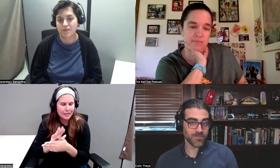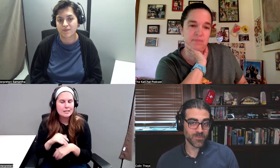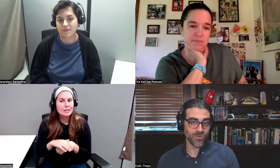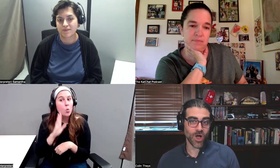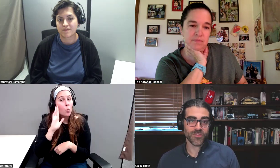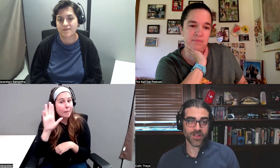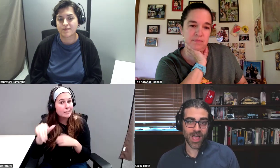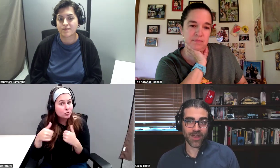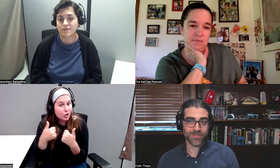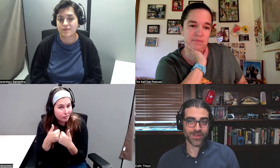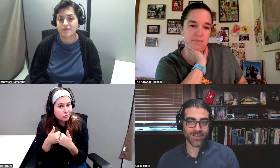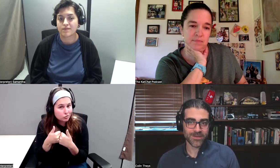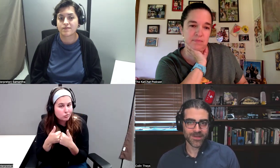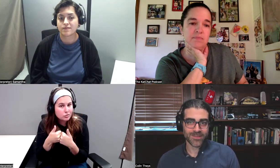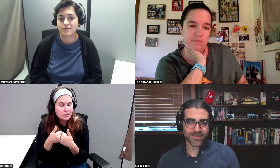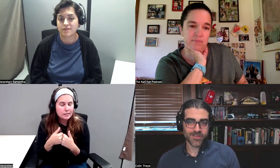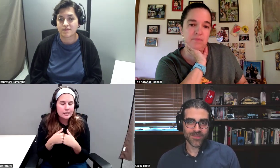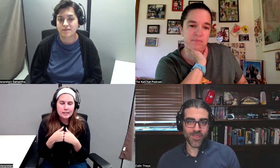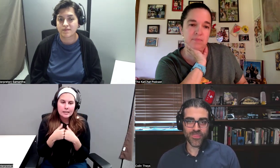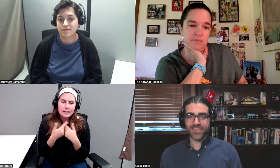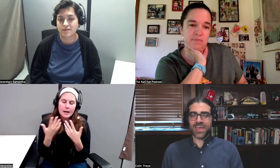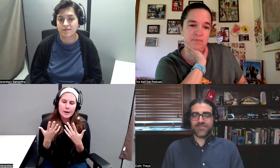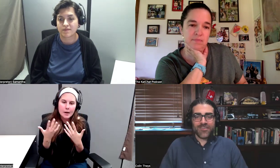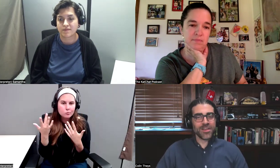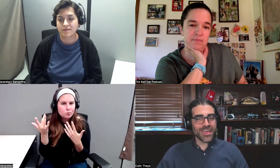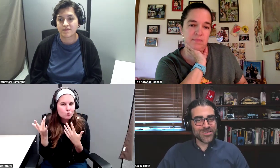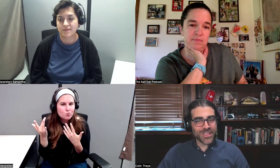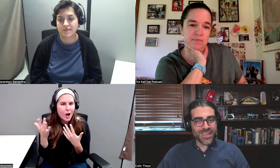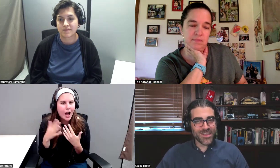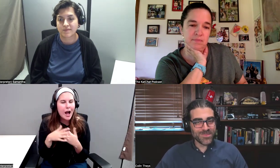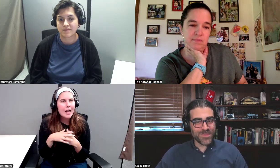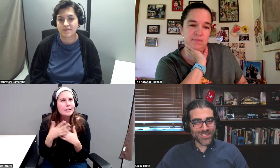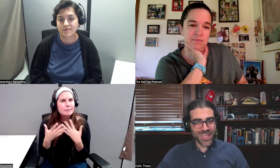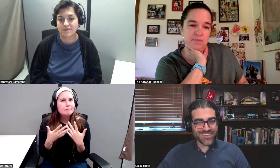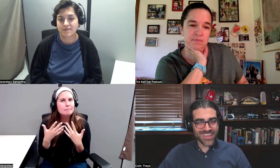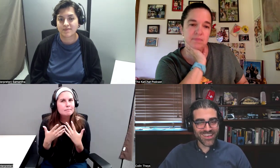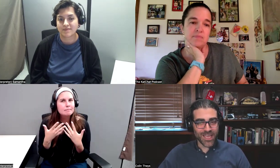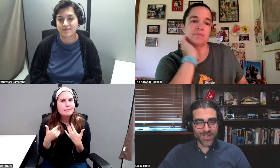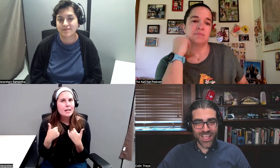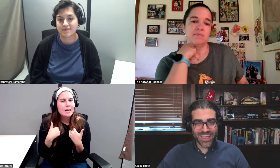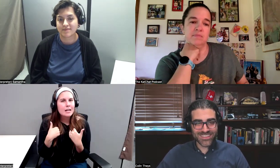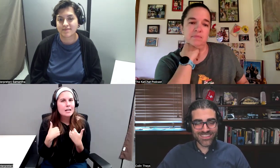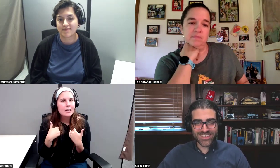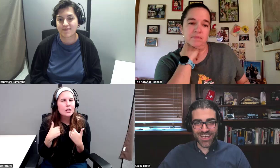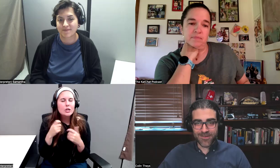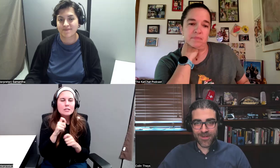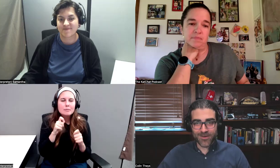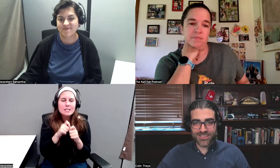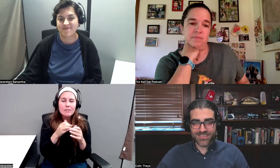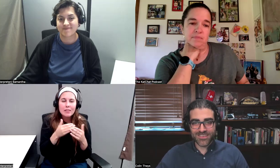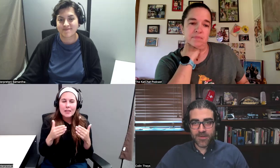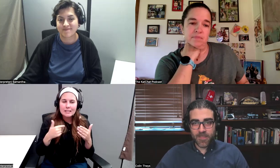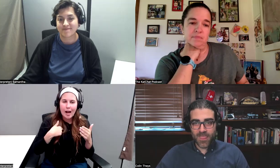it draws on a lot of the things that I've kind of unintentionally ended up specializing in. I realized